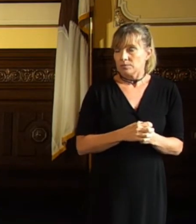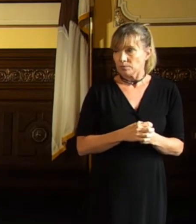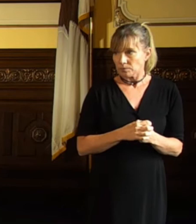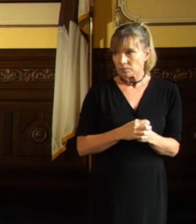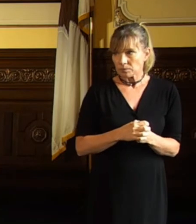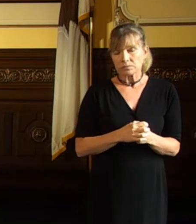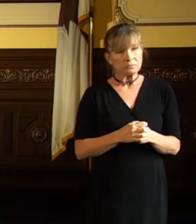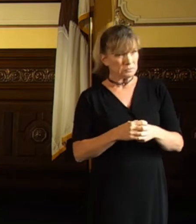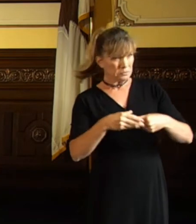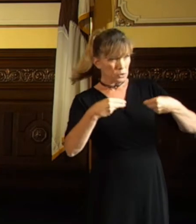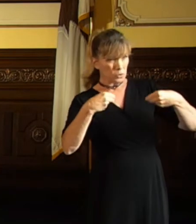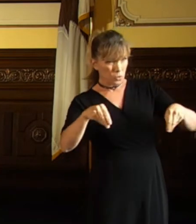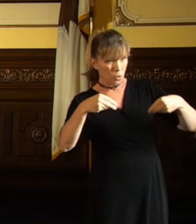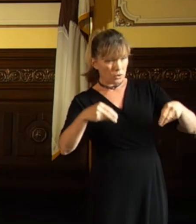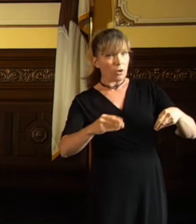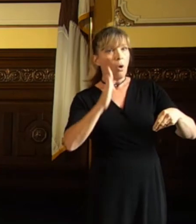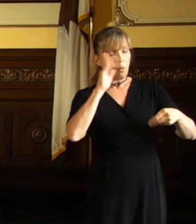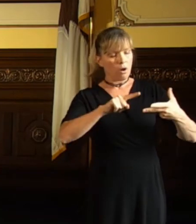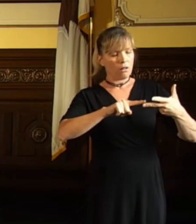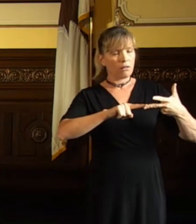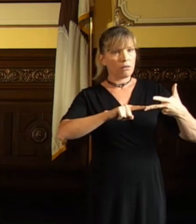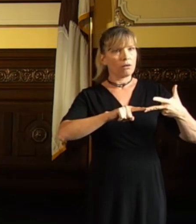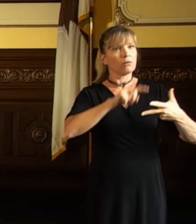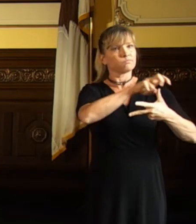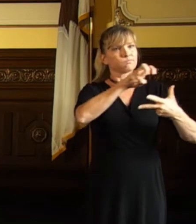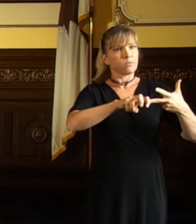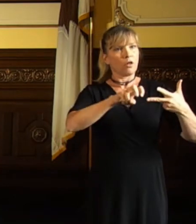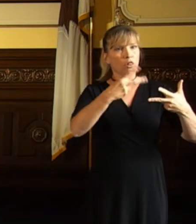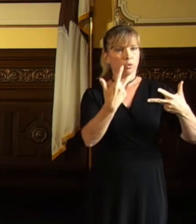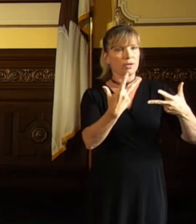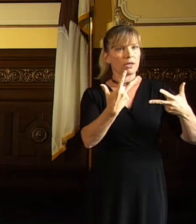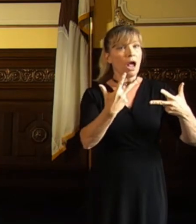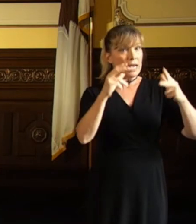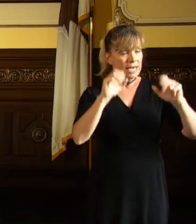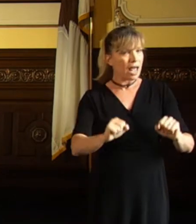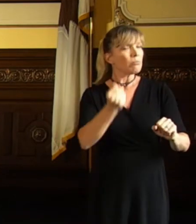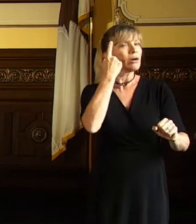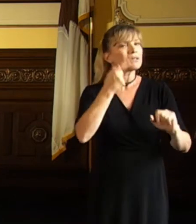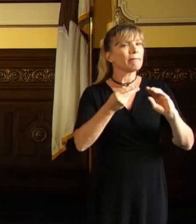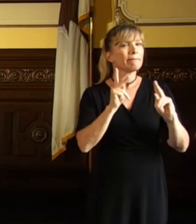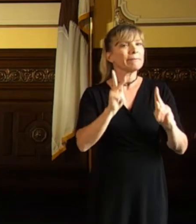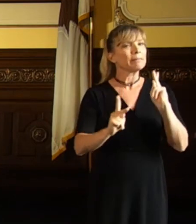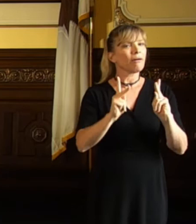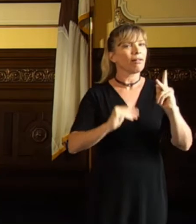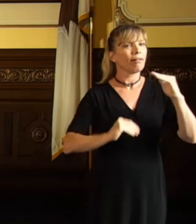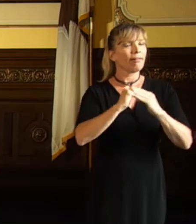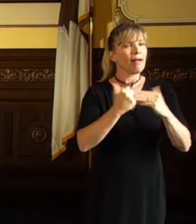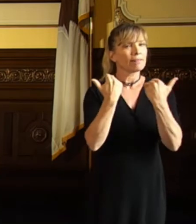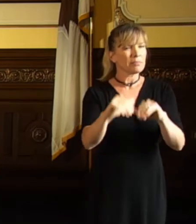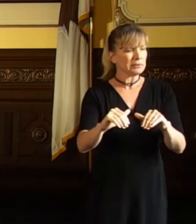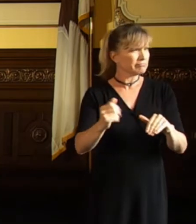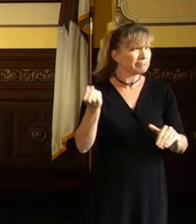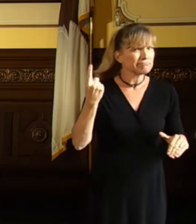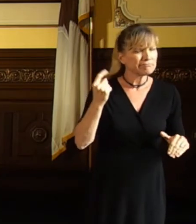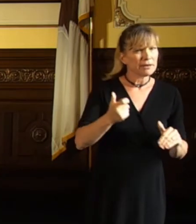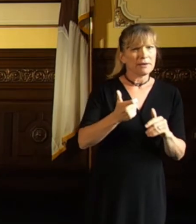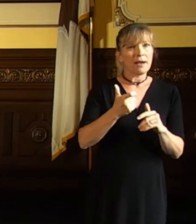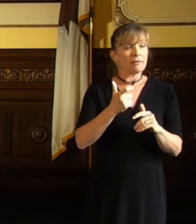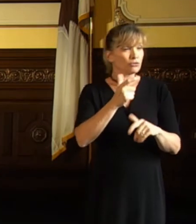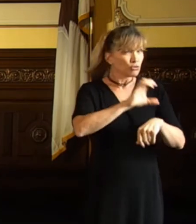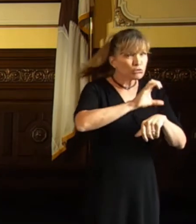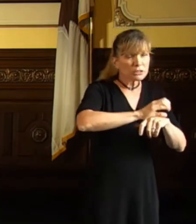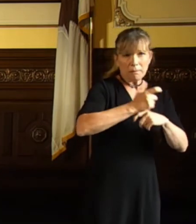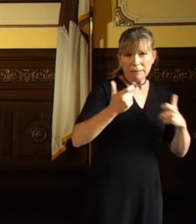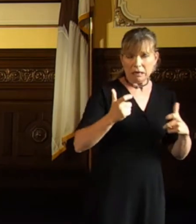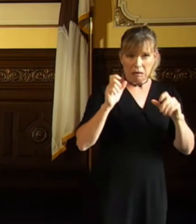that retail stores are going to, in phase 3, be able to reopen with capacity limits. Mm-hmm. There are, of course, large places of worship.